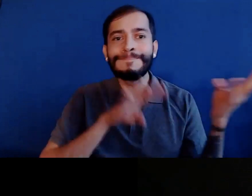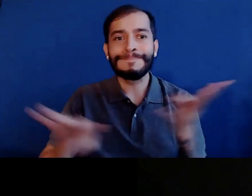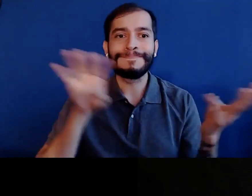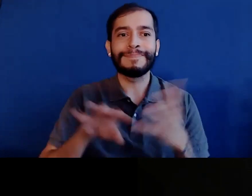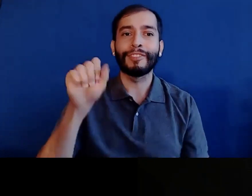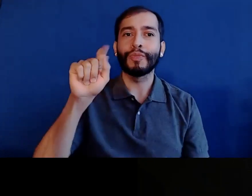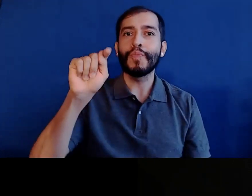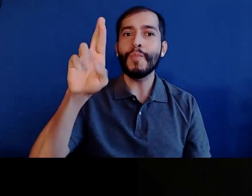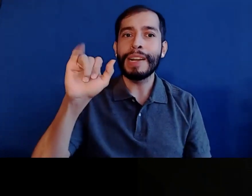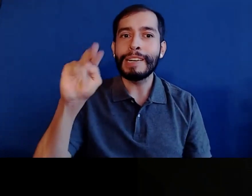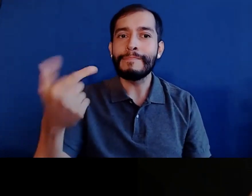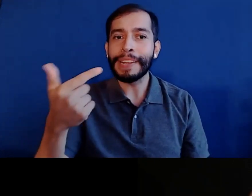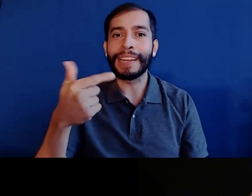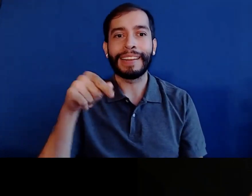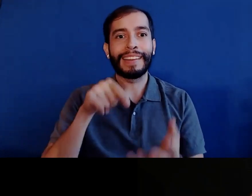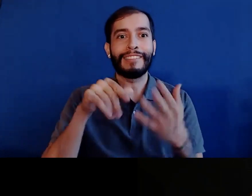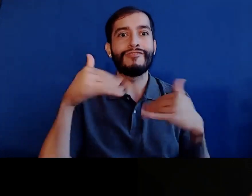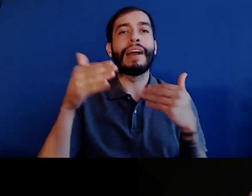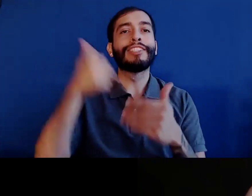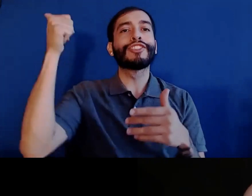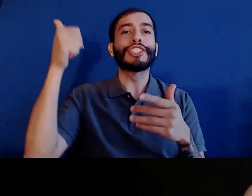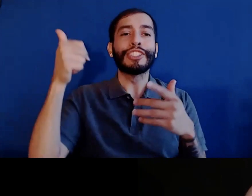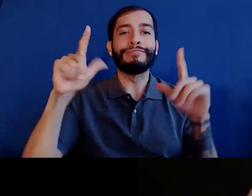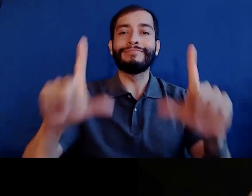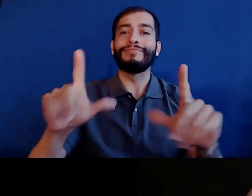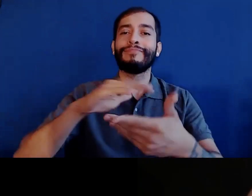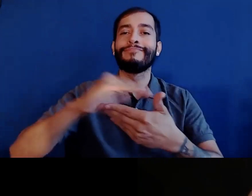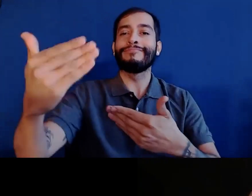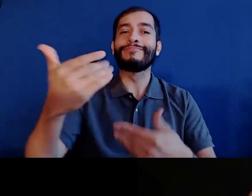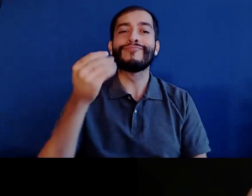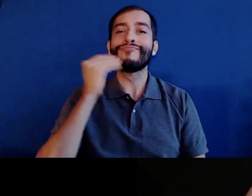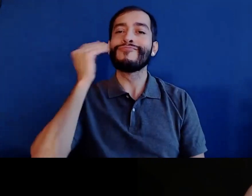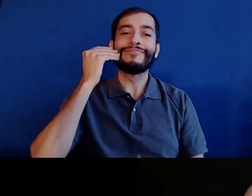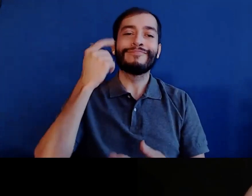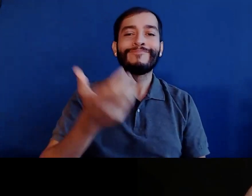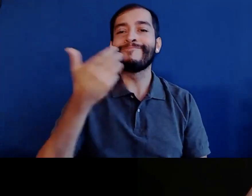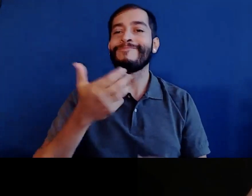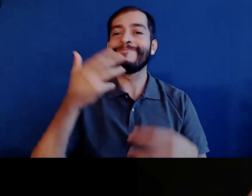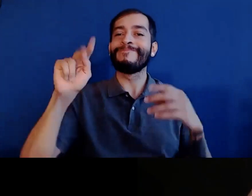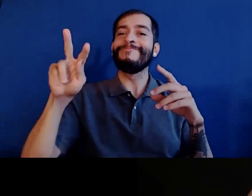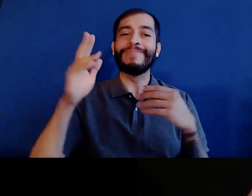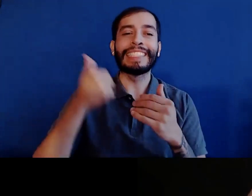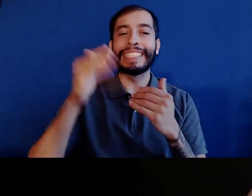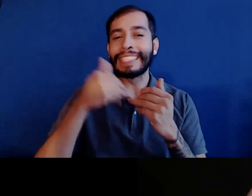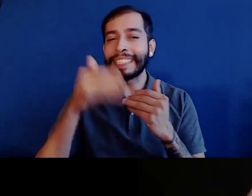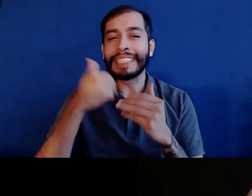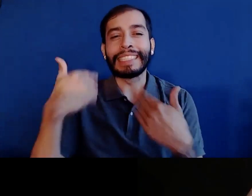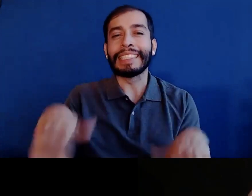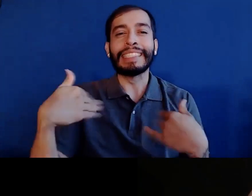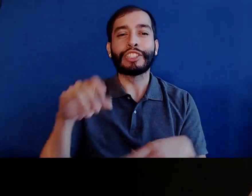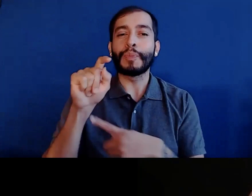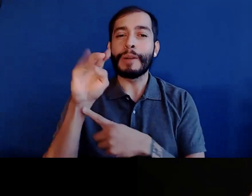films at the minute. So there is more room for a range of films reaching a whole range of people that they wouldn't normally have